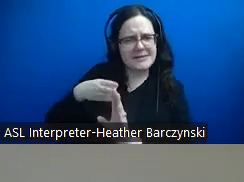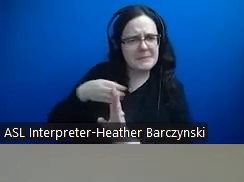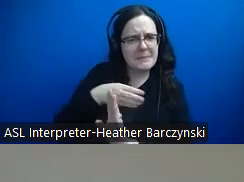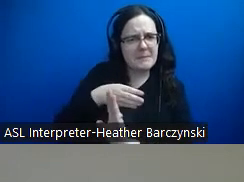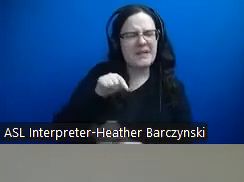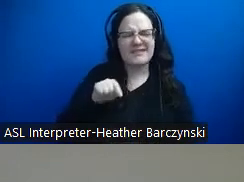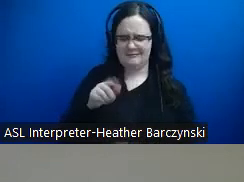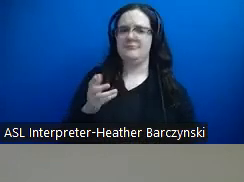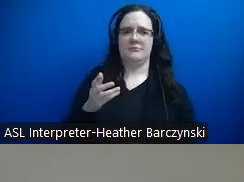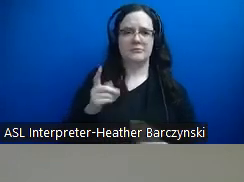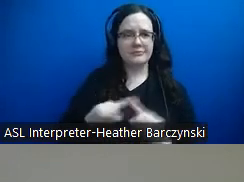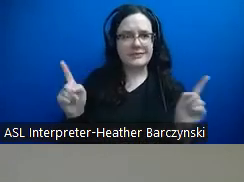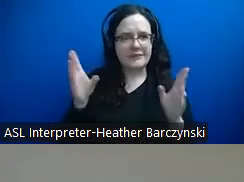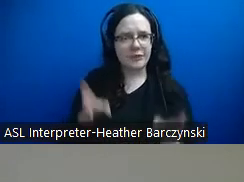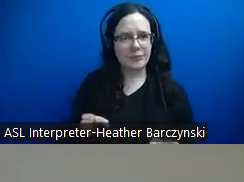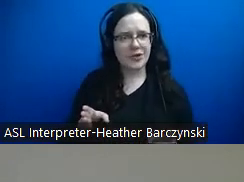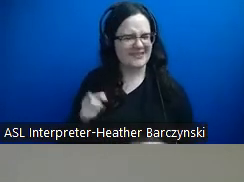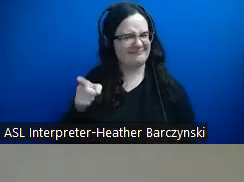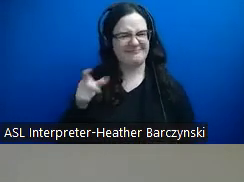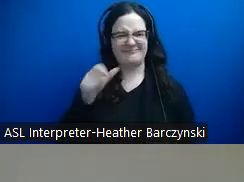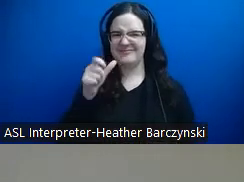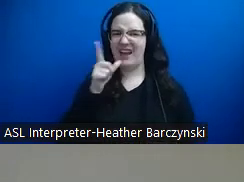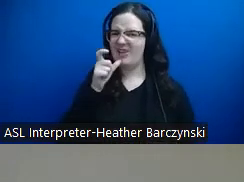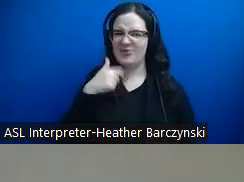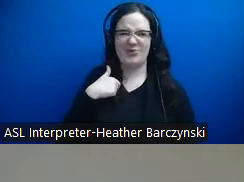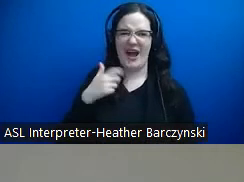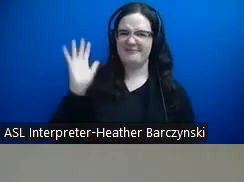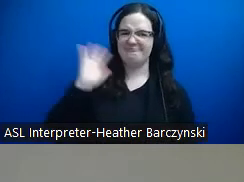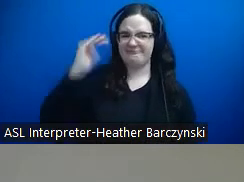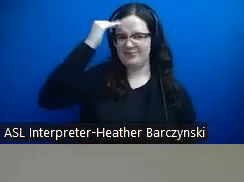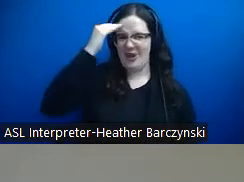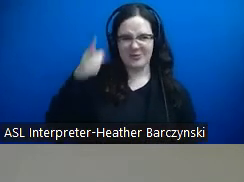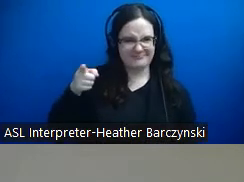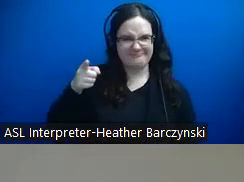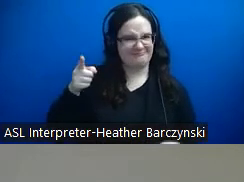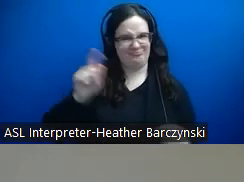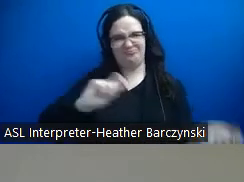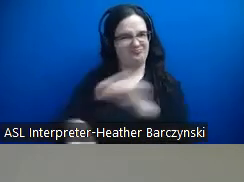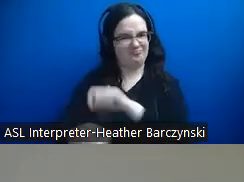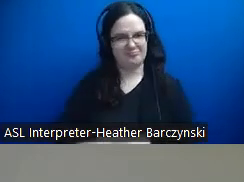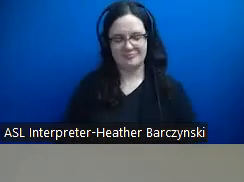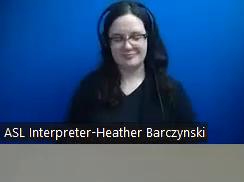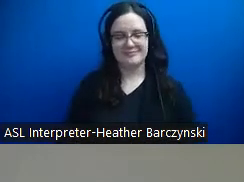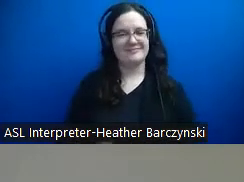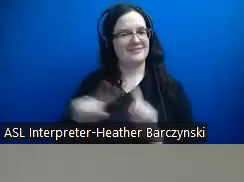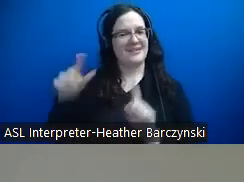was totally different. He was not who I once knew him to be. So it was a completely different